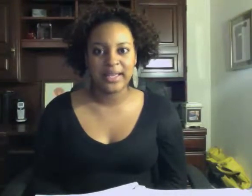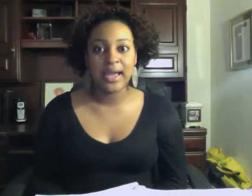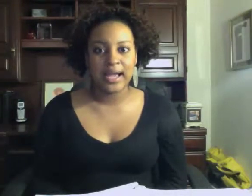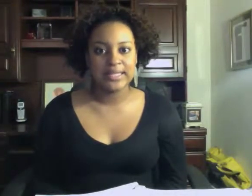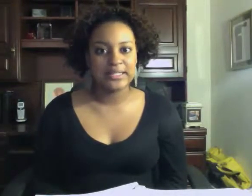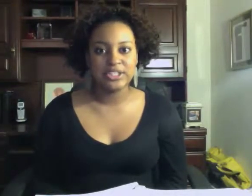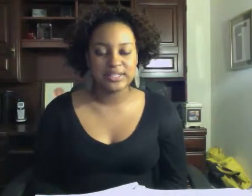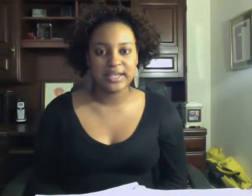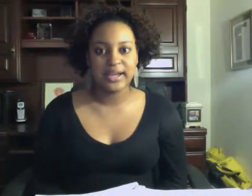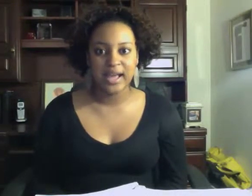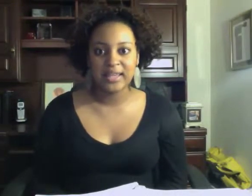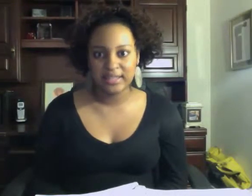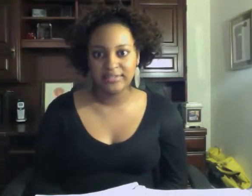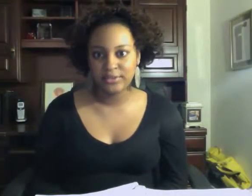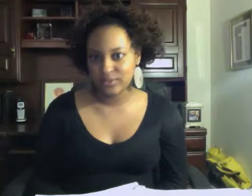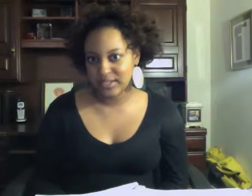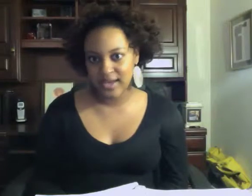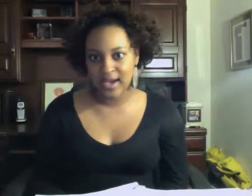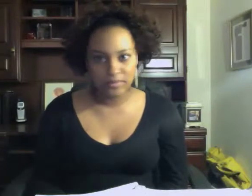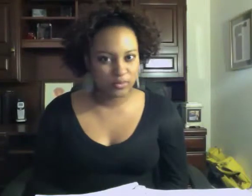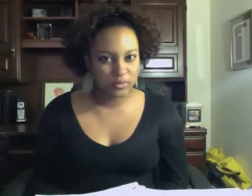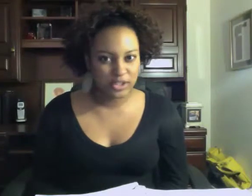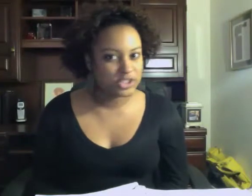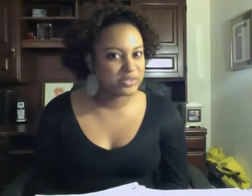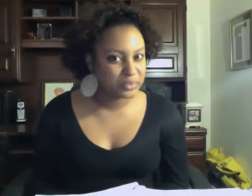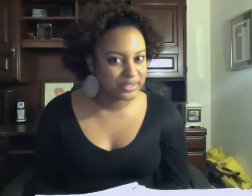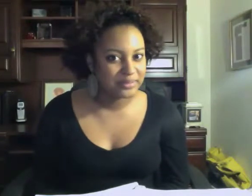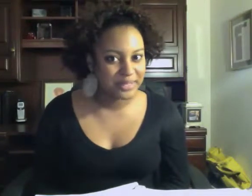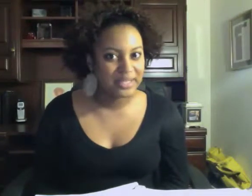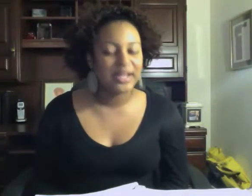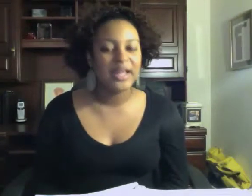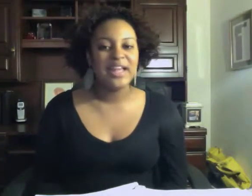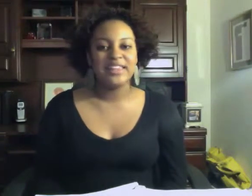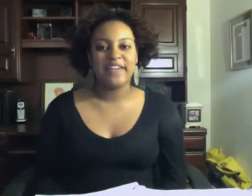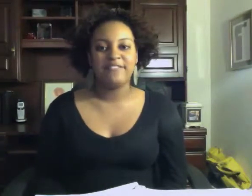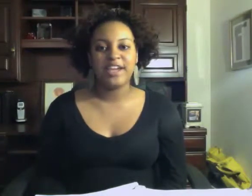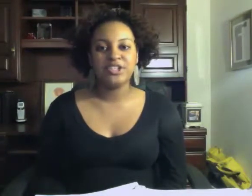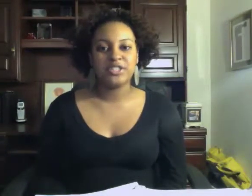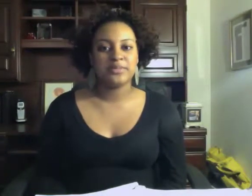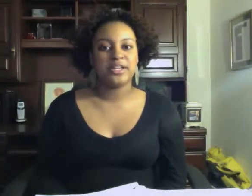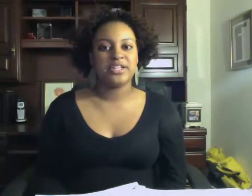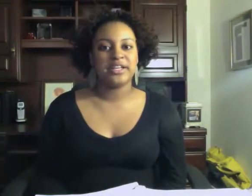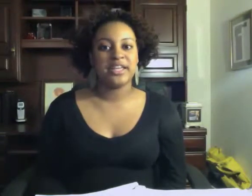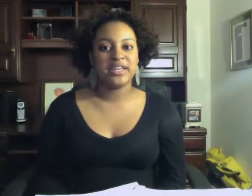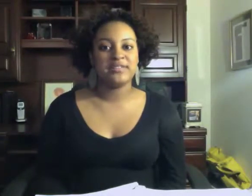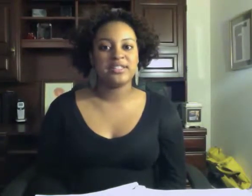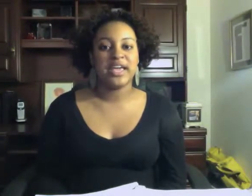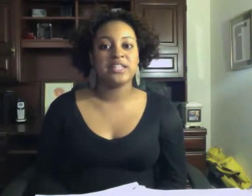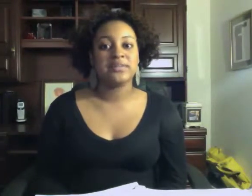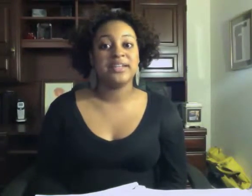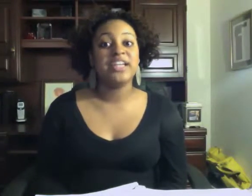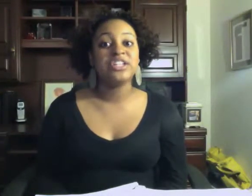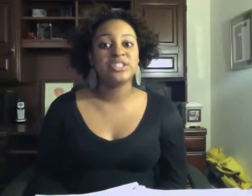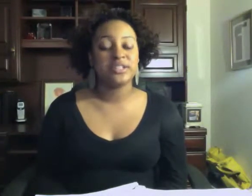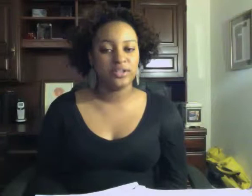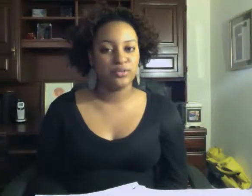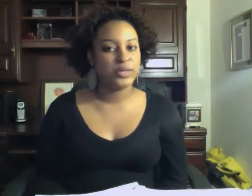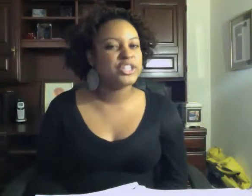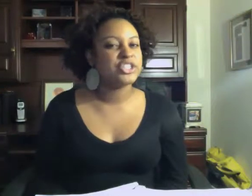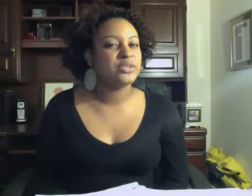I see she's saying, I love you to God, but what does she really mean? That facial expression gives the explanation of what does she